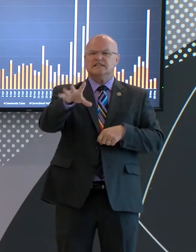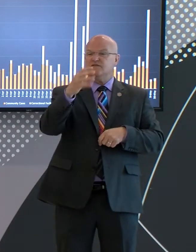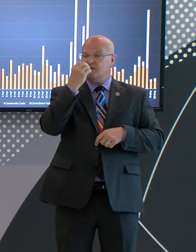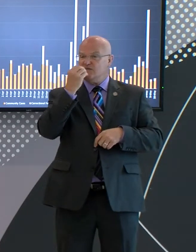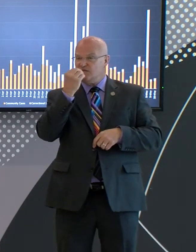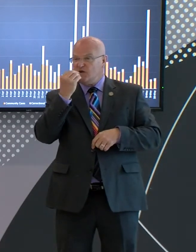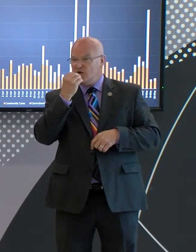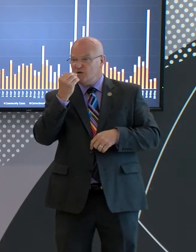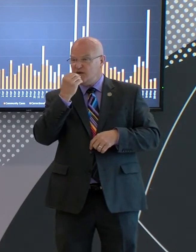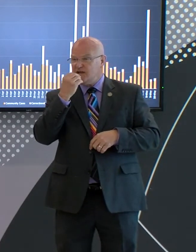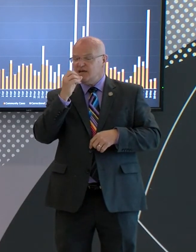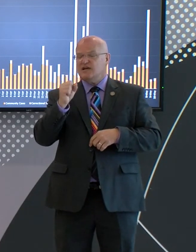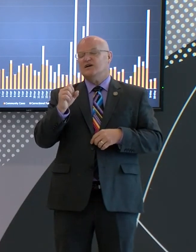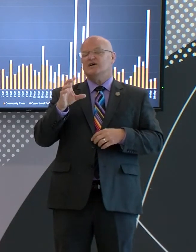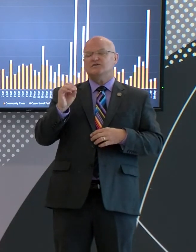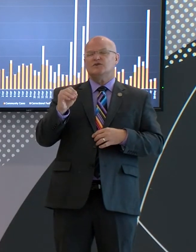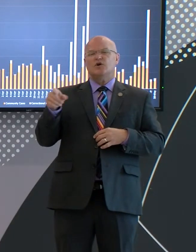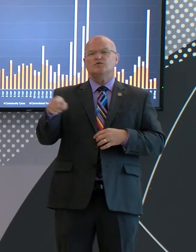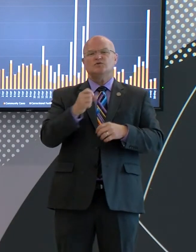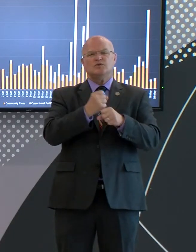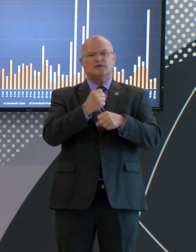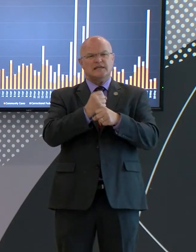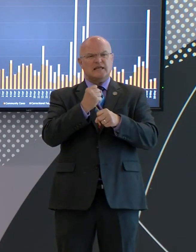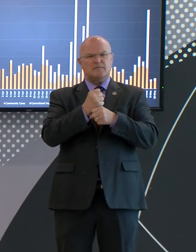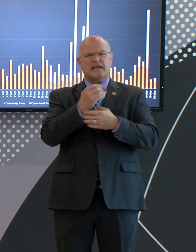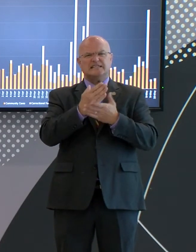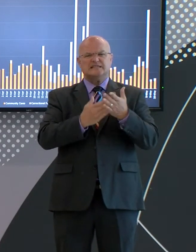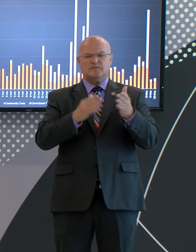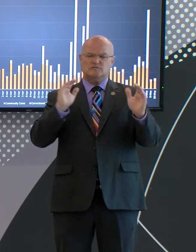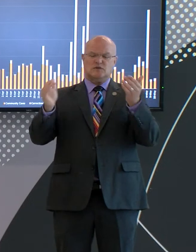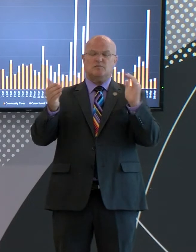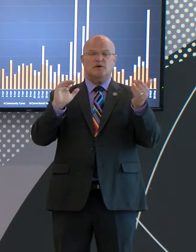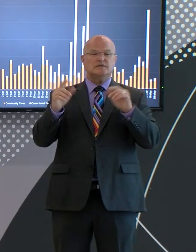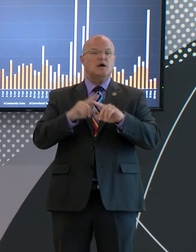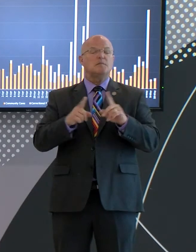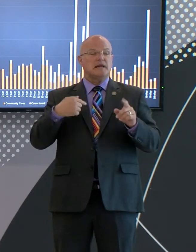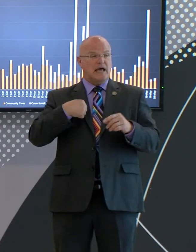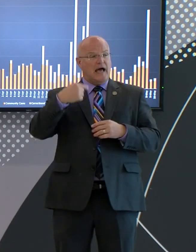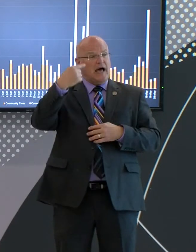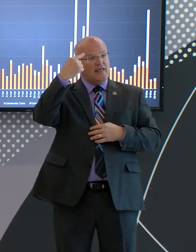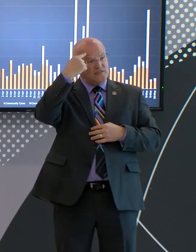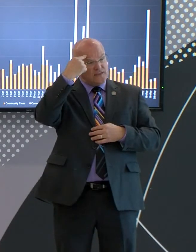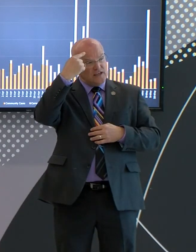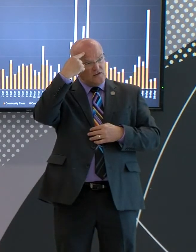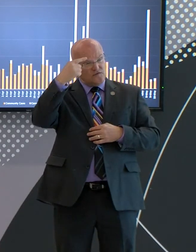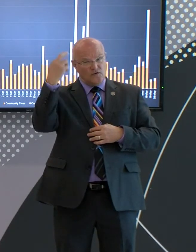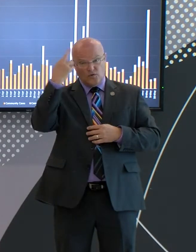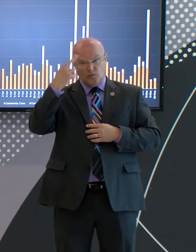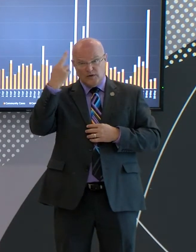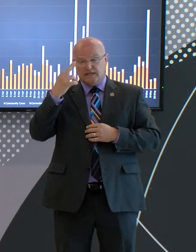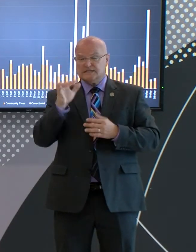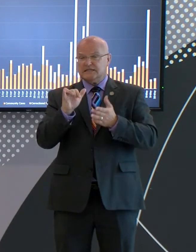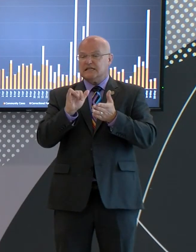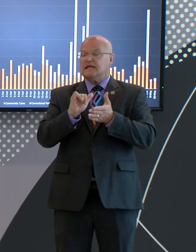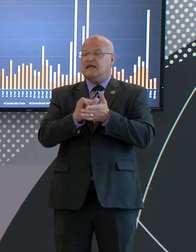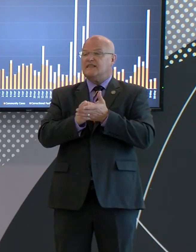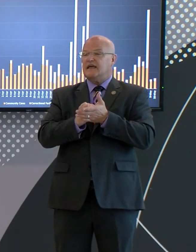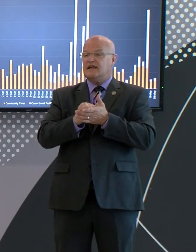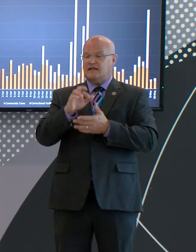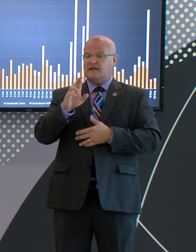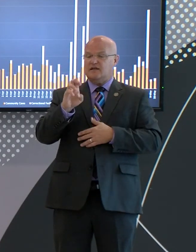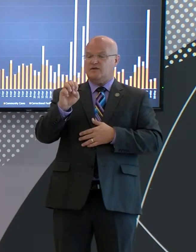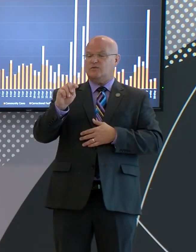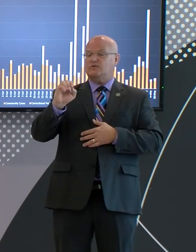food. And so you can make some of those comparisons, but I think for the reason that the